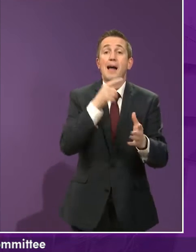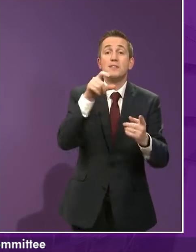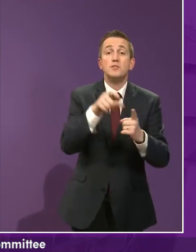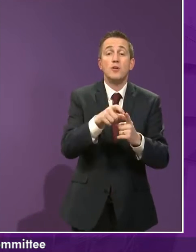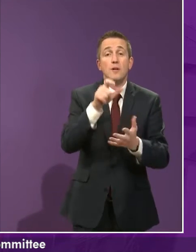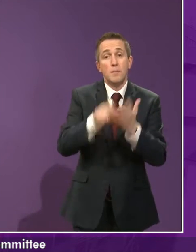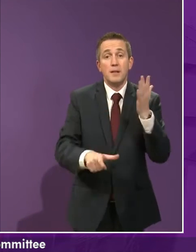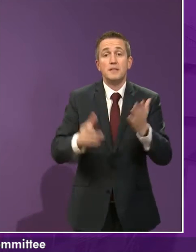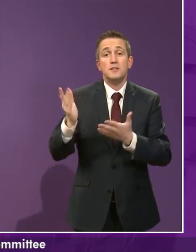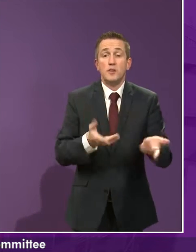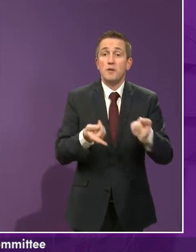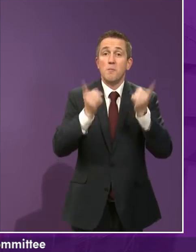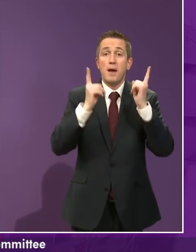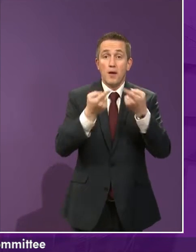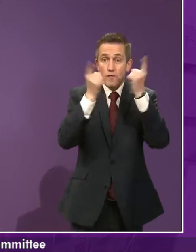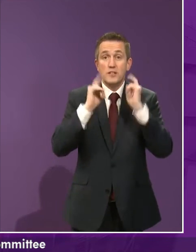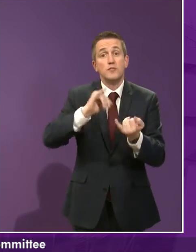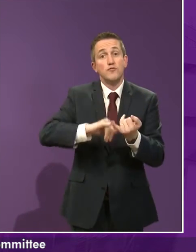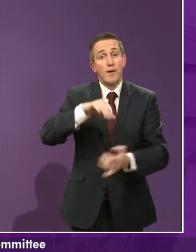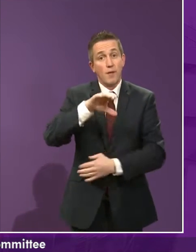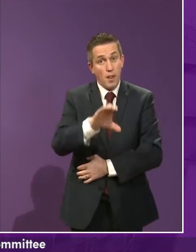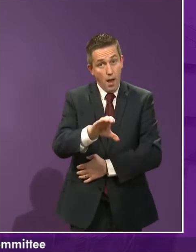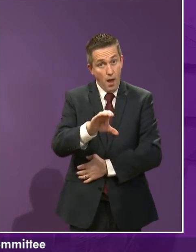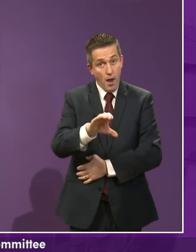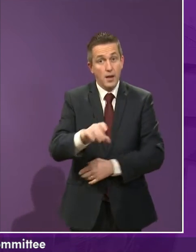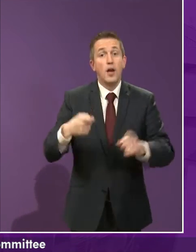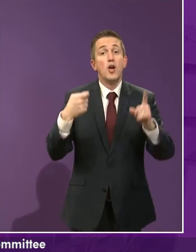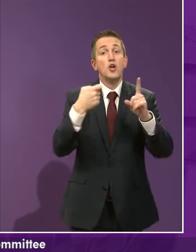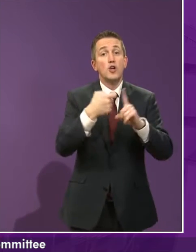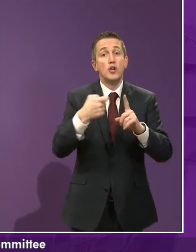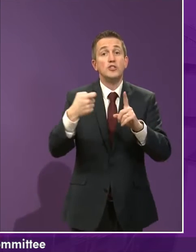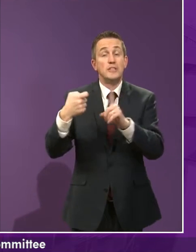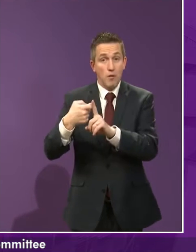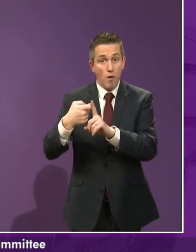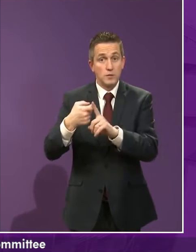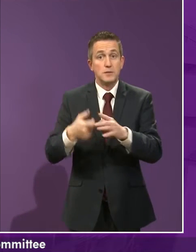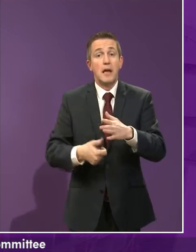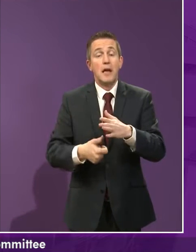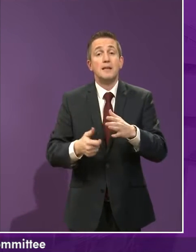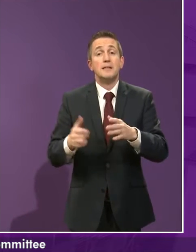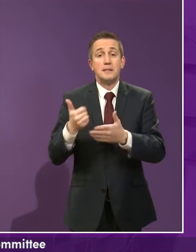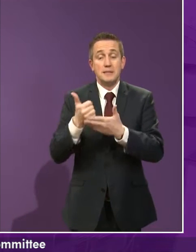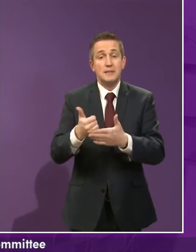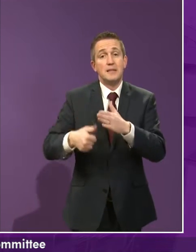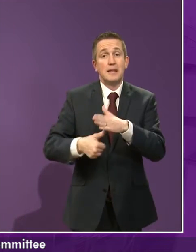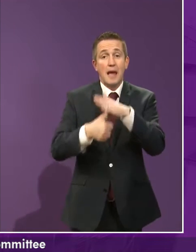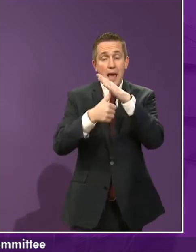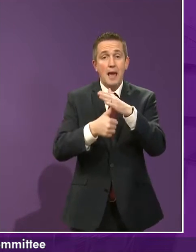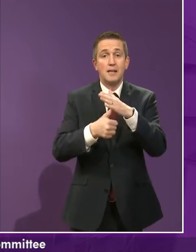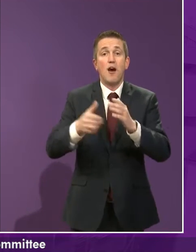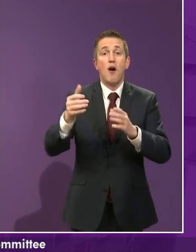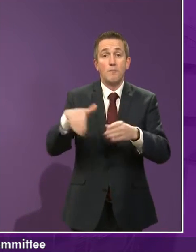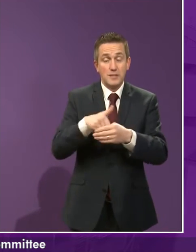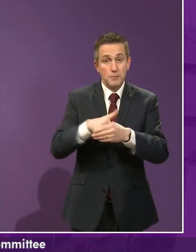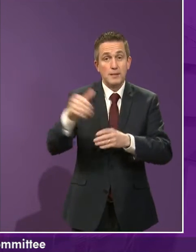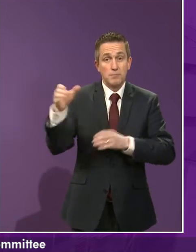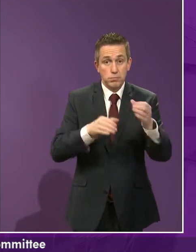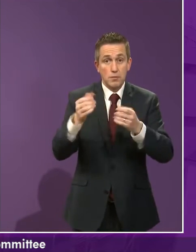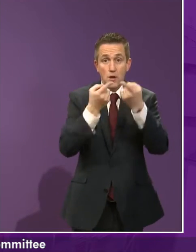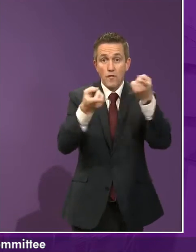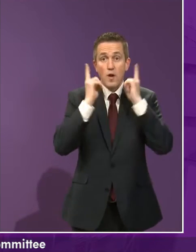Disability Services Manager at the University of Strathclyde. And Kirsty Knox, who is the Assistant Head Recruitment, Admissions and Participation Services at